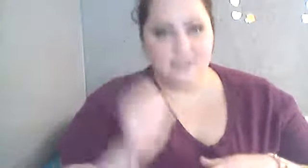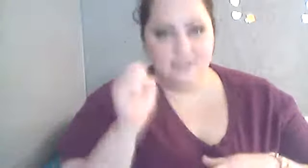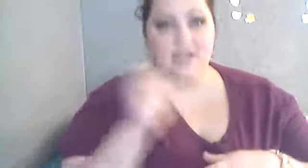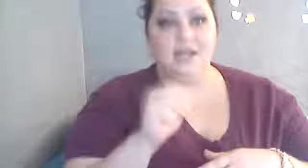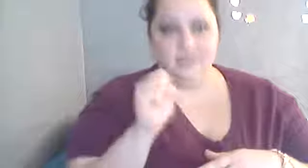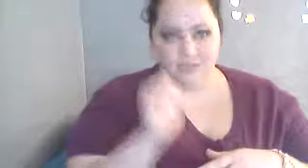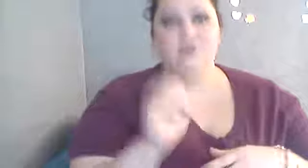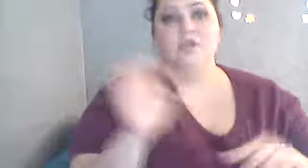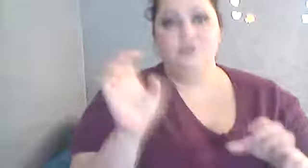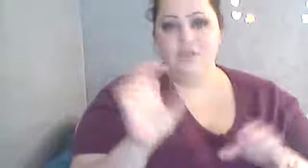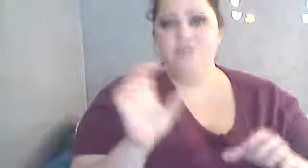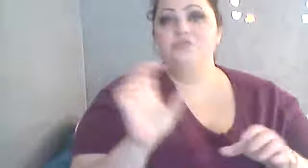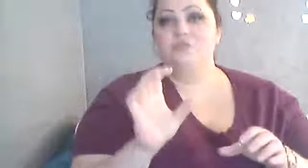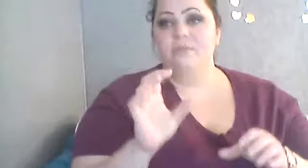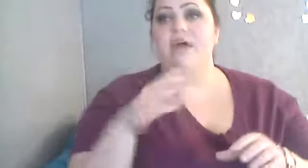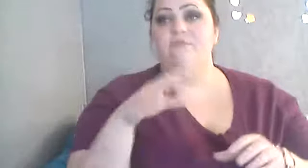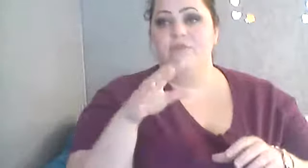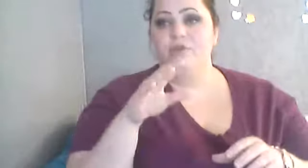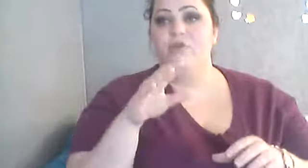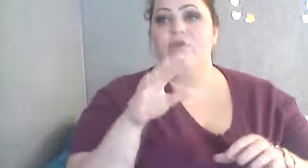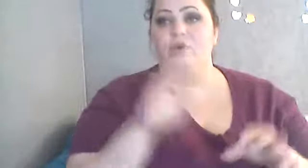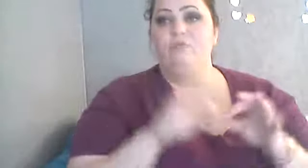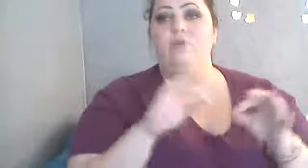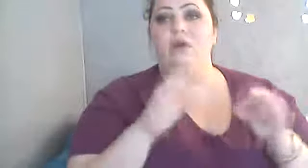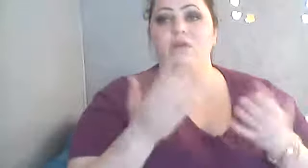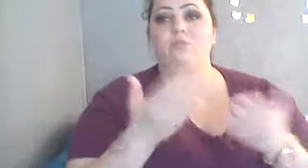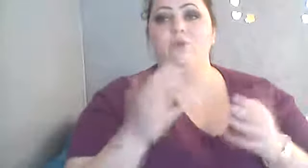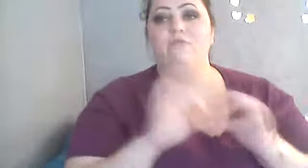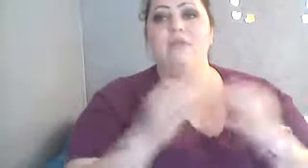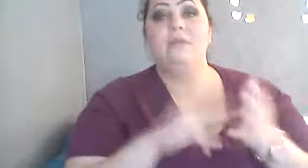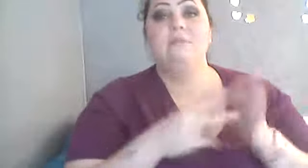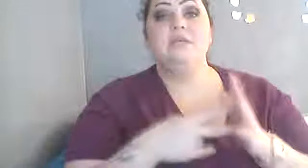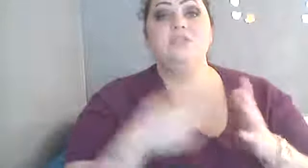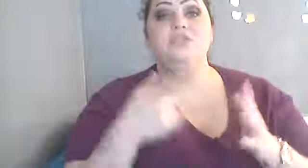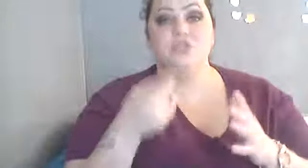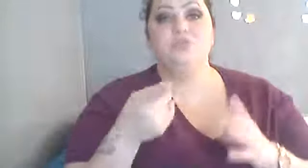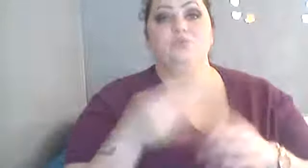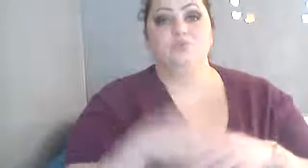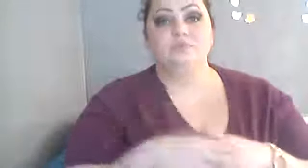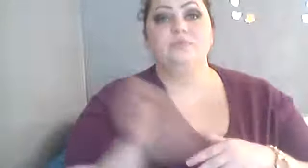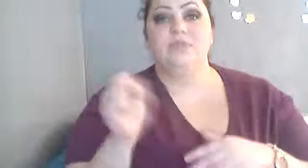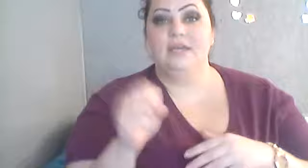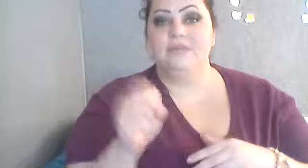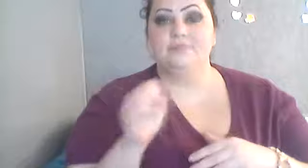Yes, yes. You did do some of that for your what family means to you. Yes.